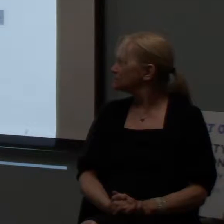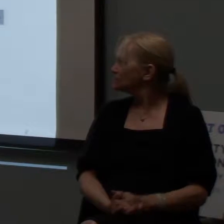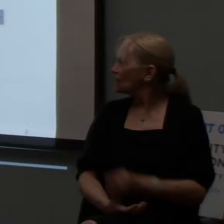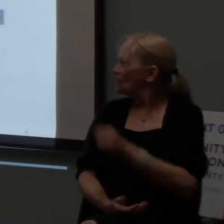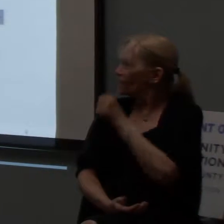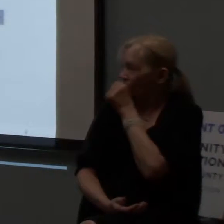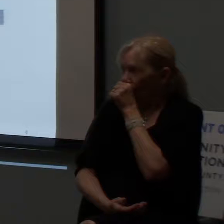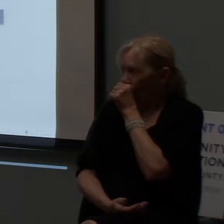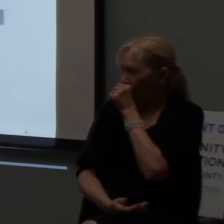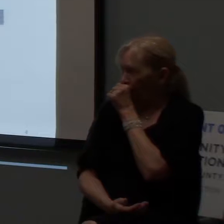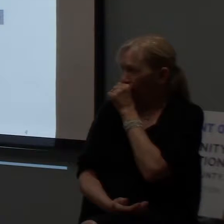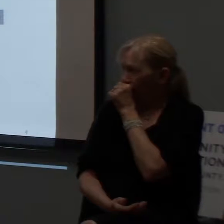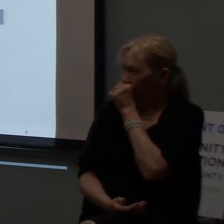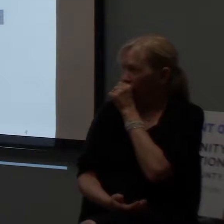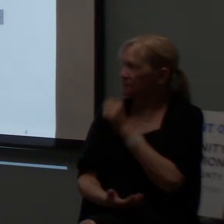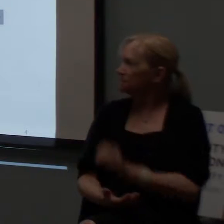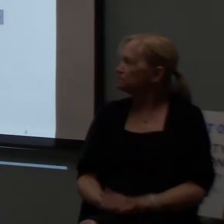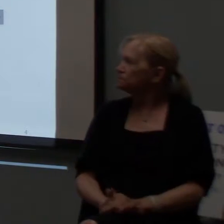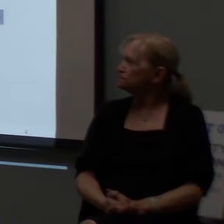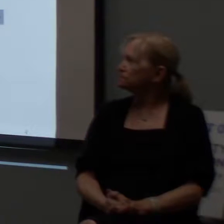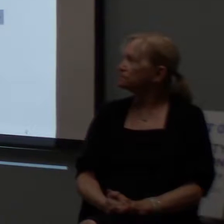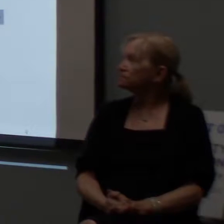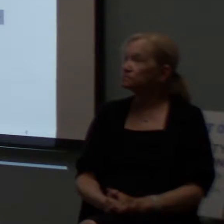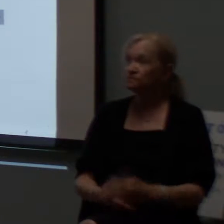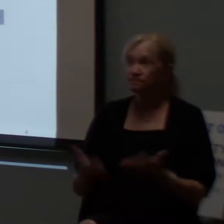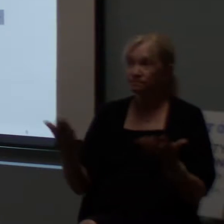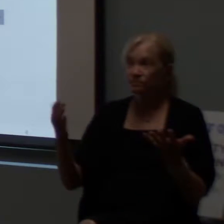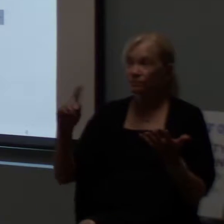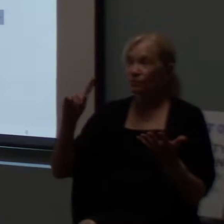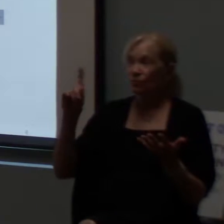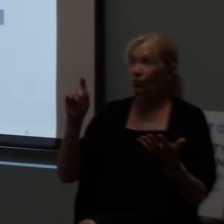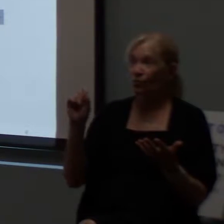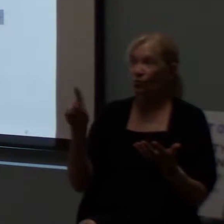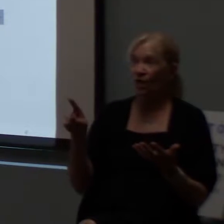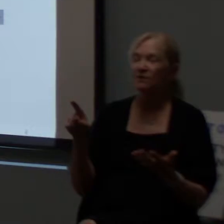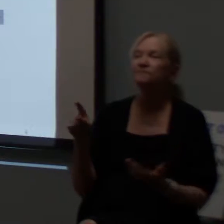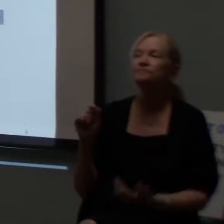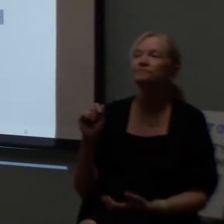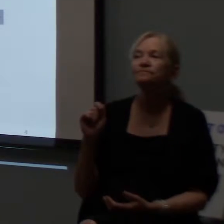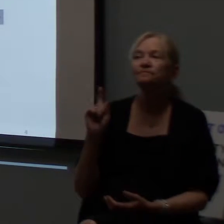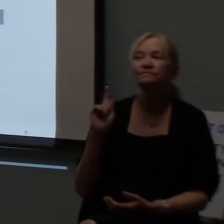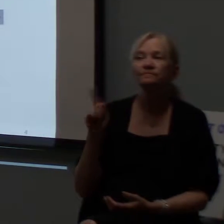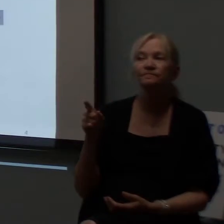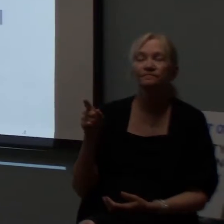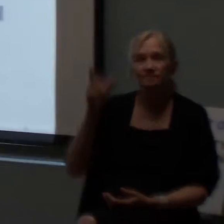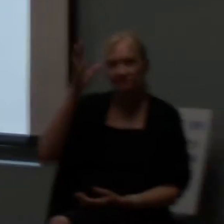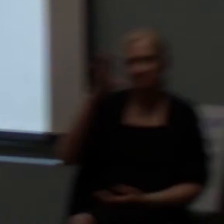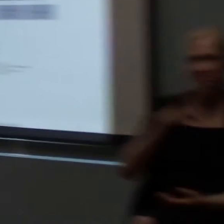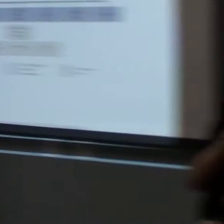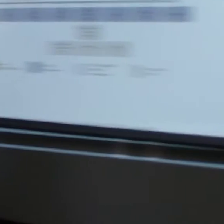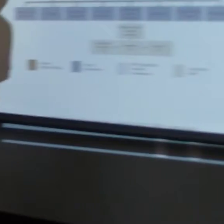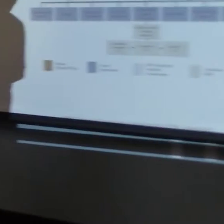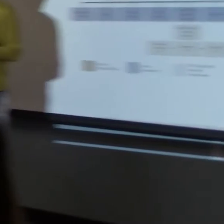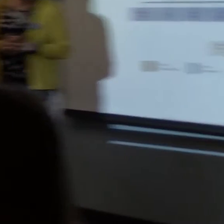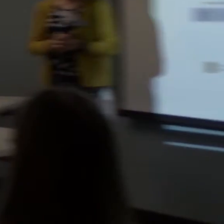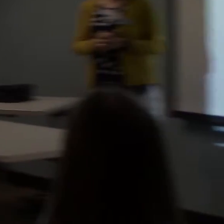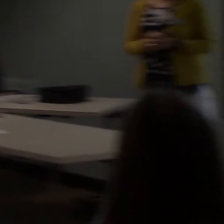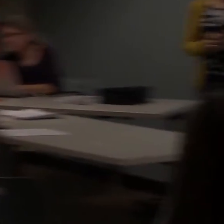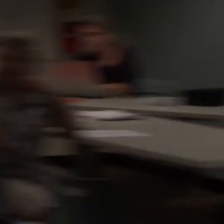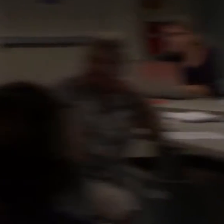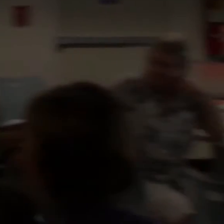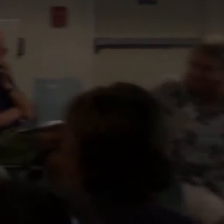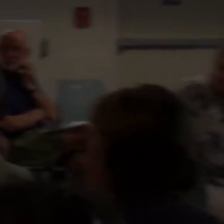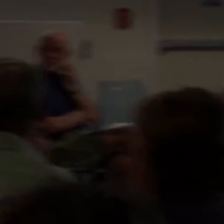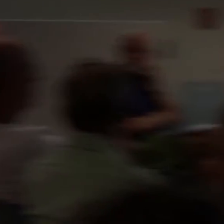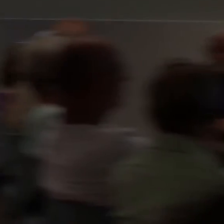do questions now? Yeah, does anybody have any questions for Michelle? Yes. If the city of Boulder were to adopt